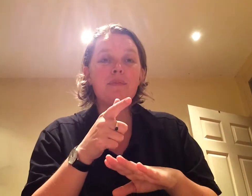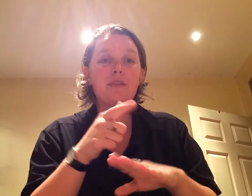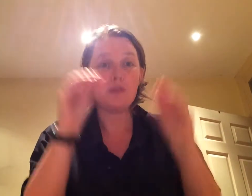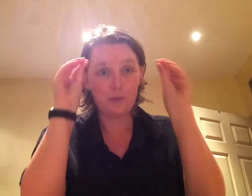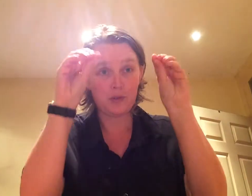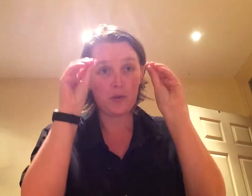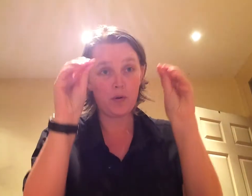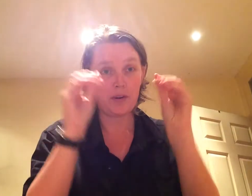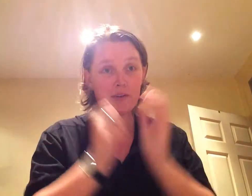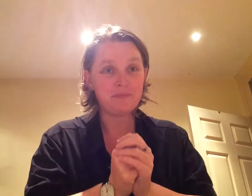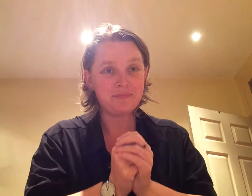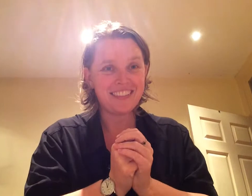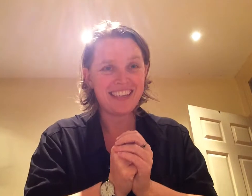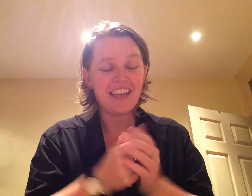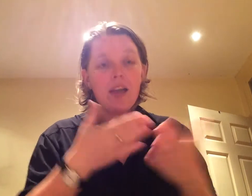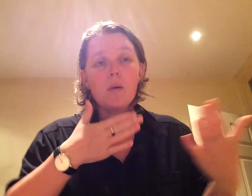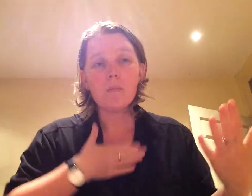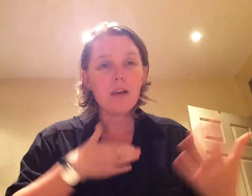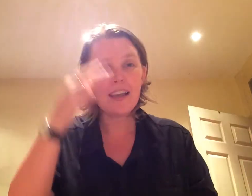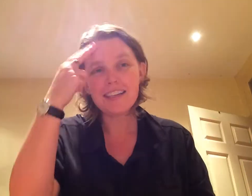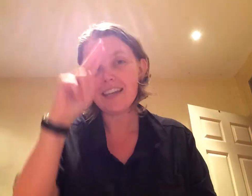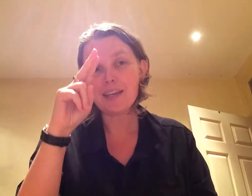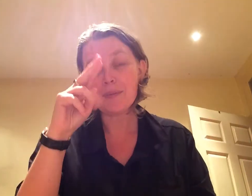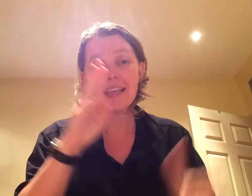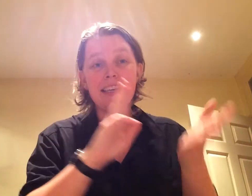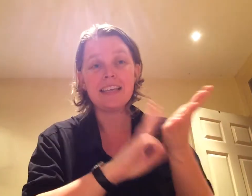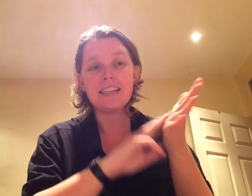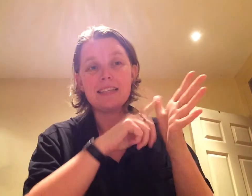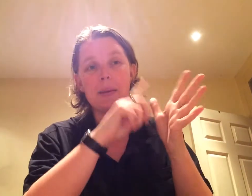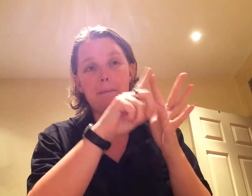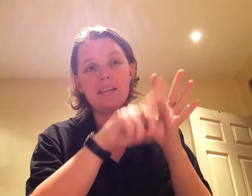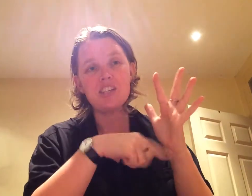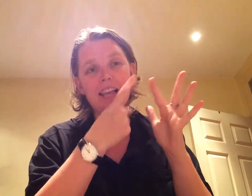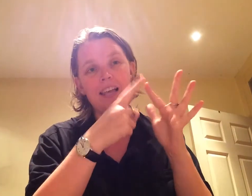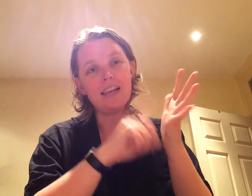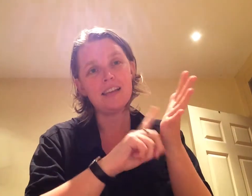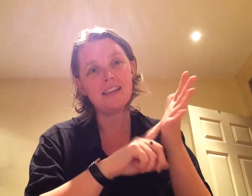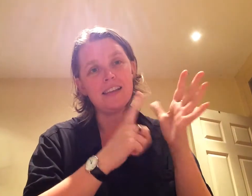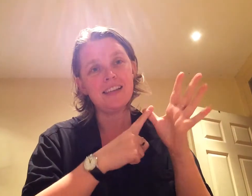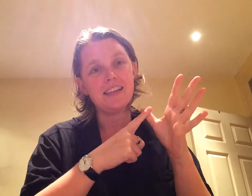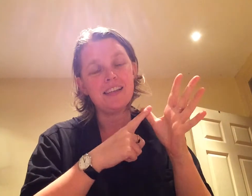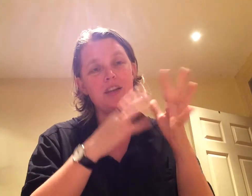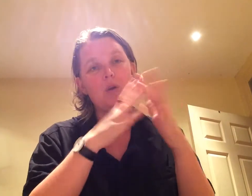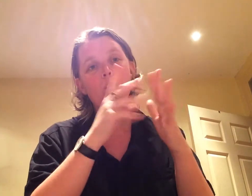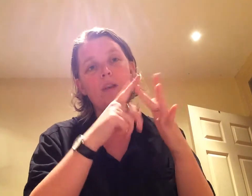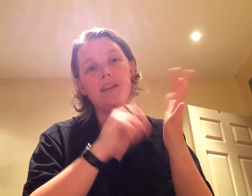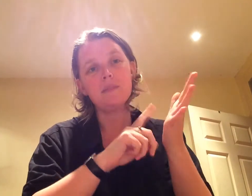sort of tutorial. Okay, my name is Magella Williams,